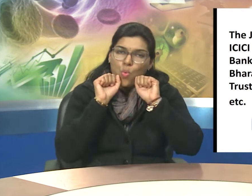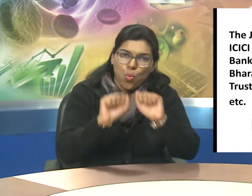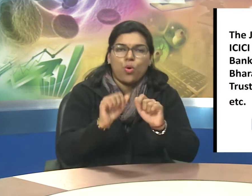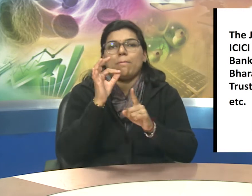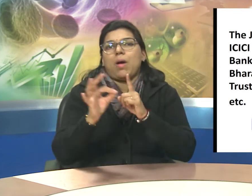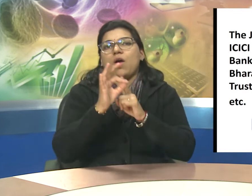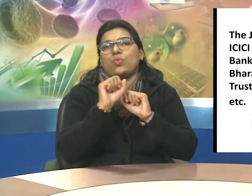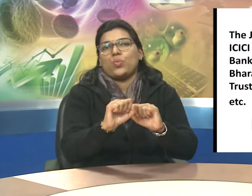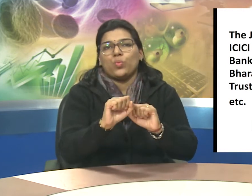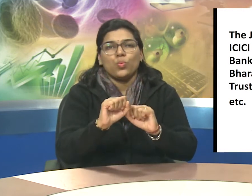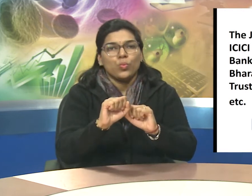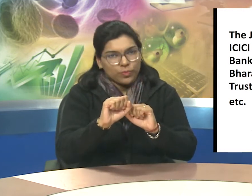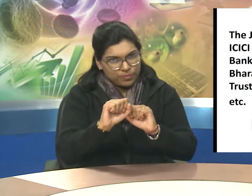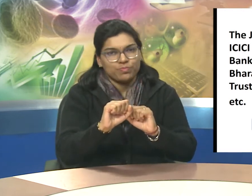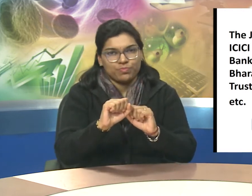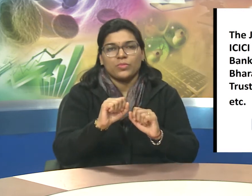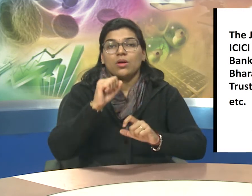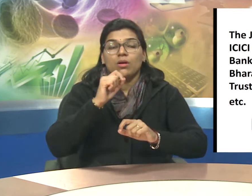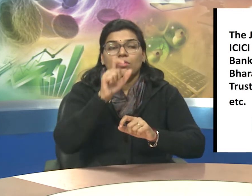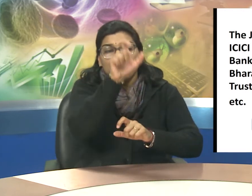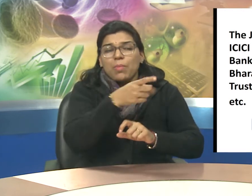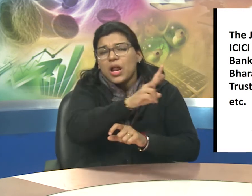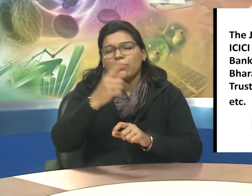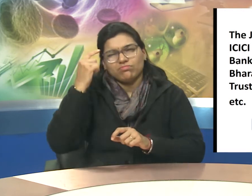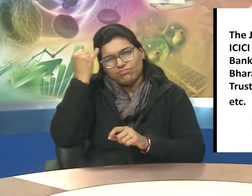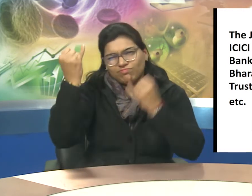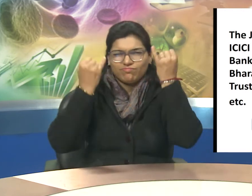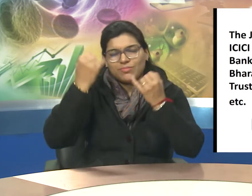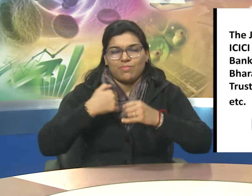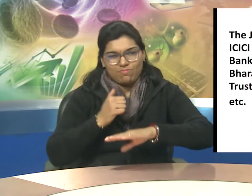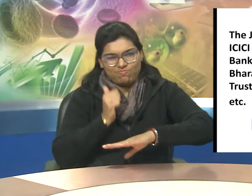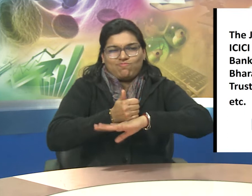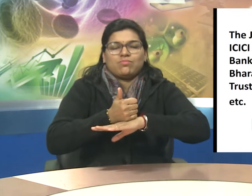also Global Trust Bank. So these are all banks, these are all examples